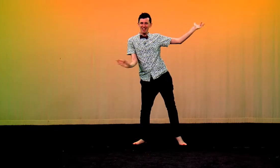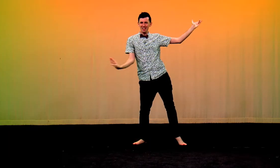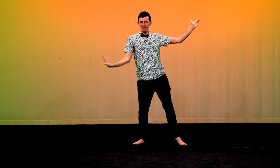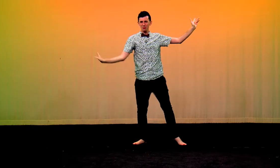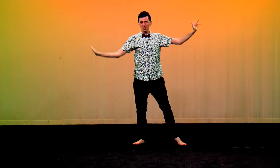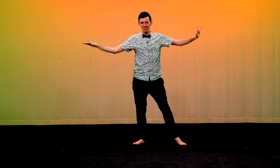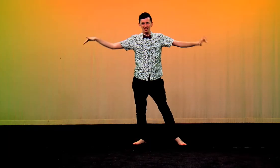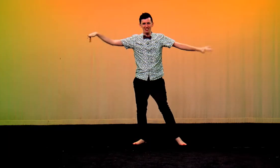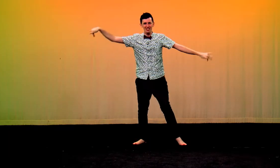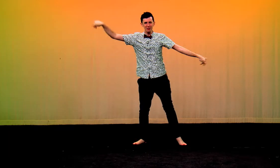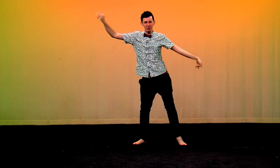Snakes were slithering,